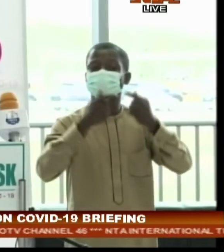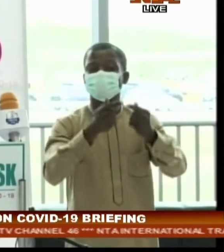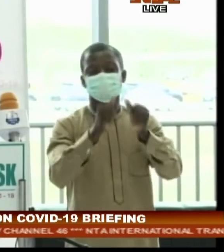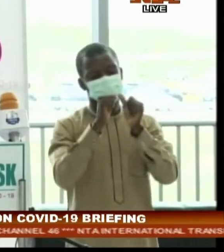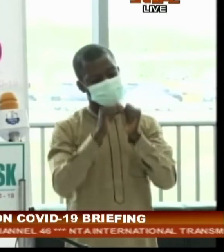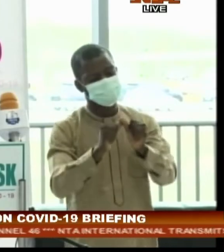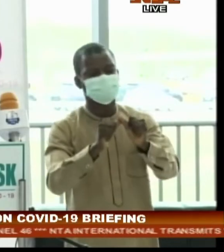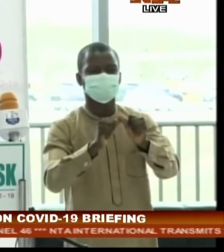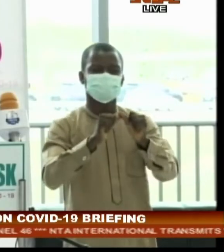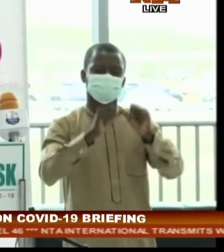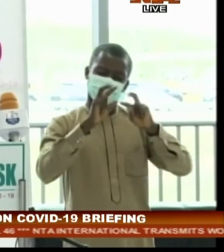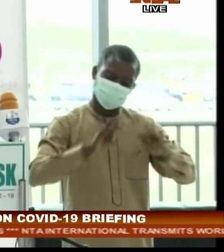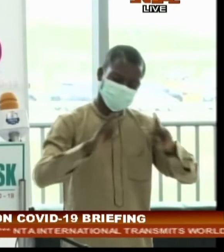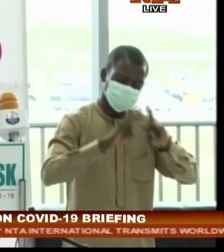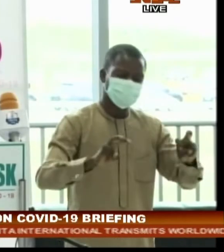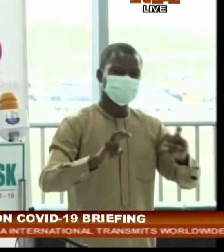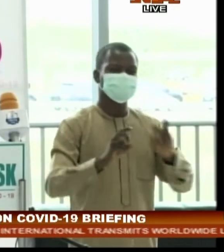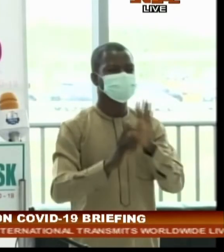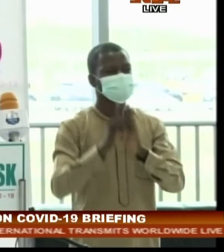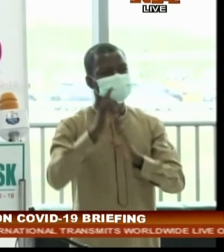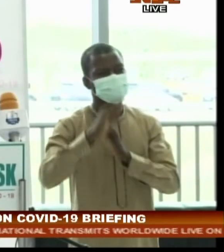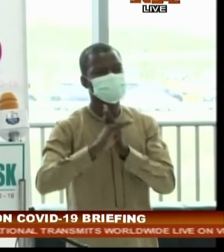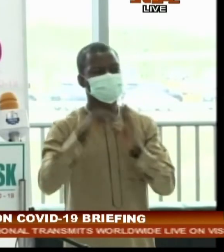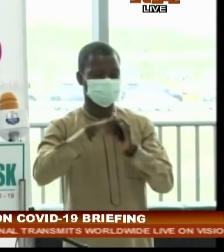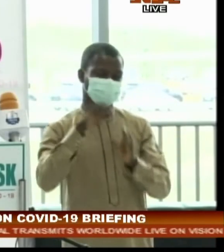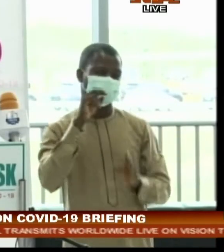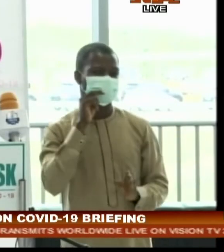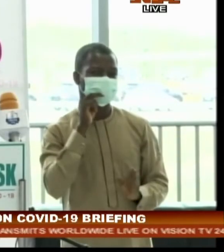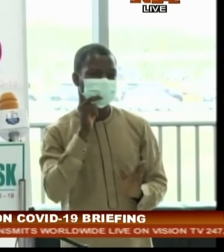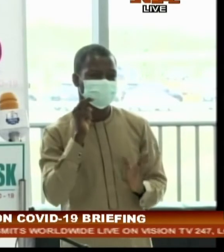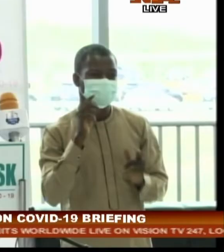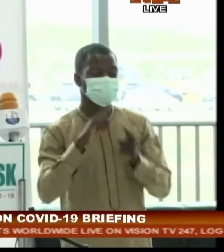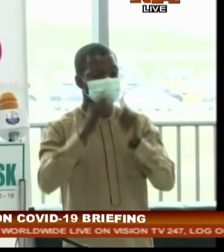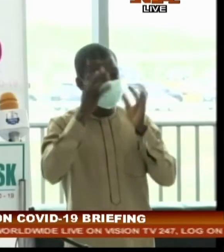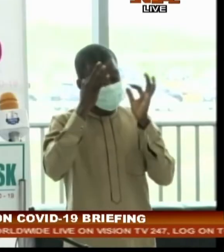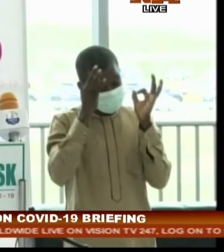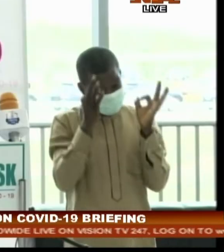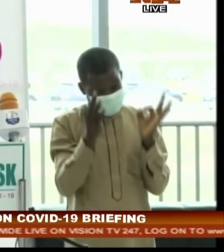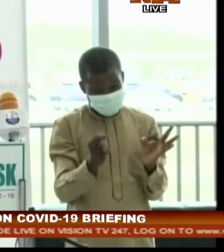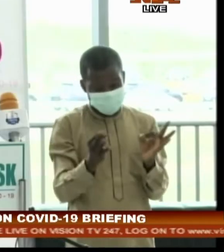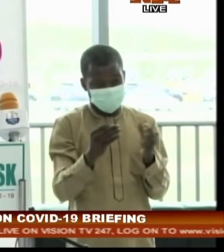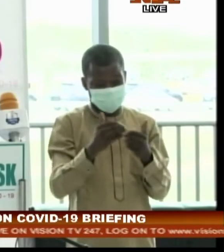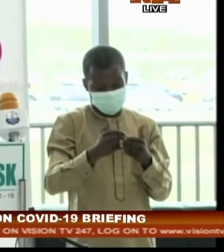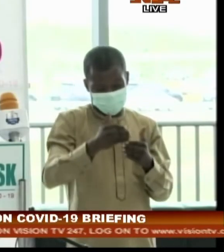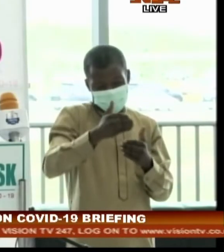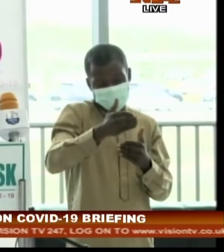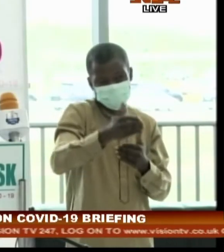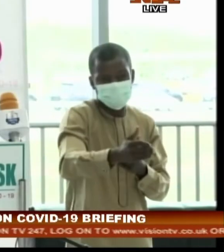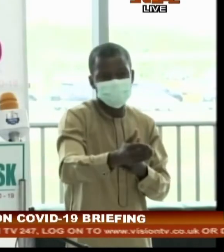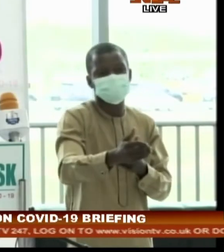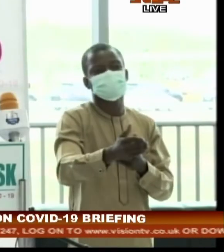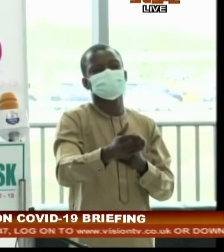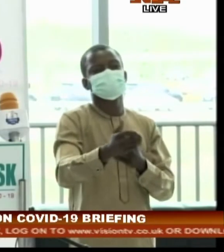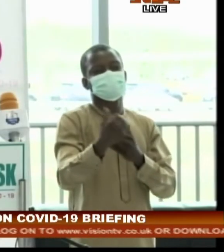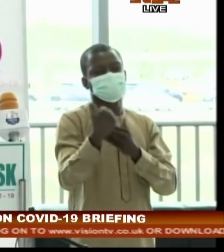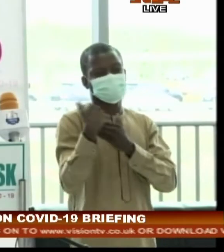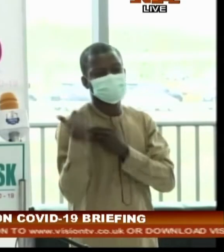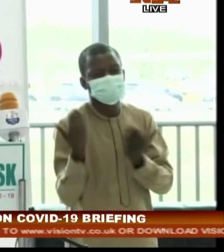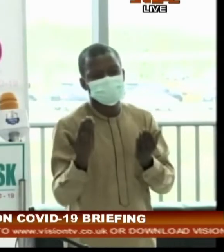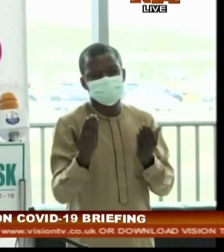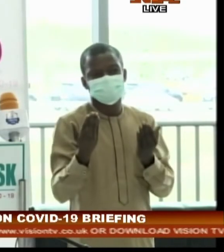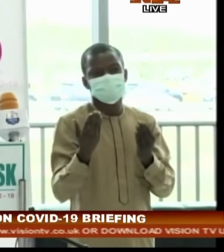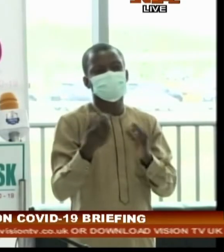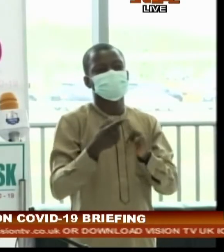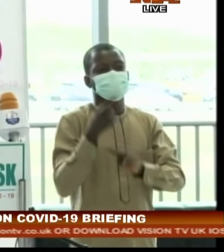assess developments in Nigeria preparatory to the determination of the next steps. As of